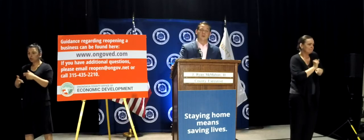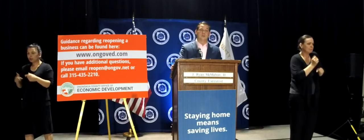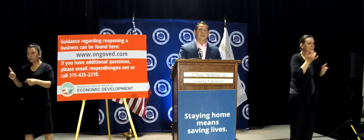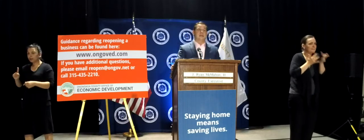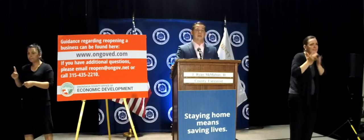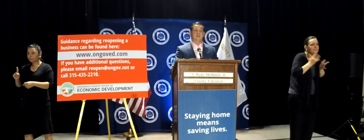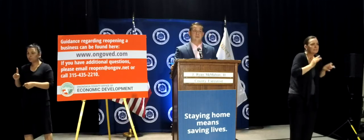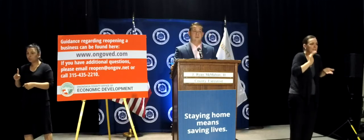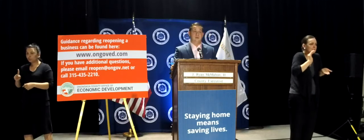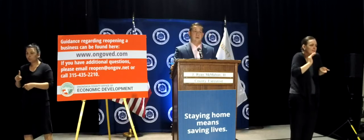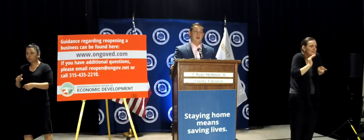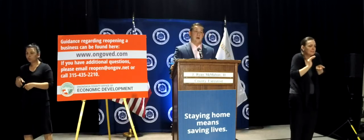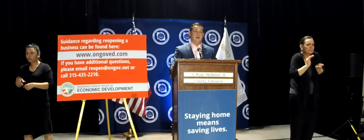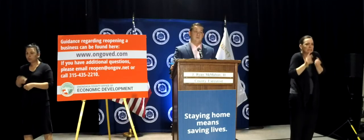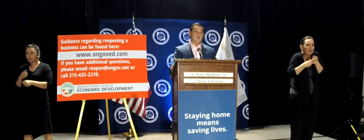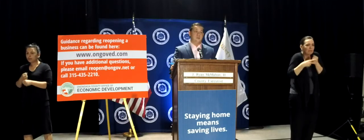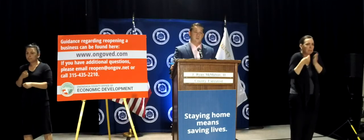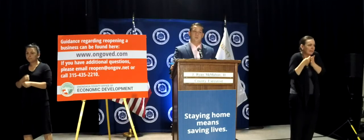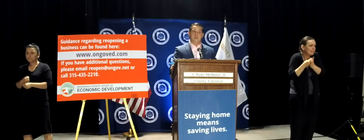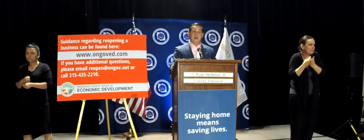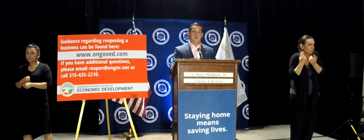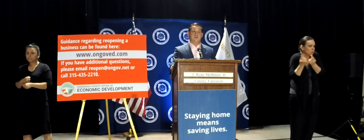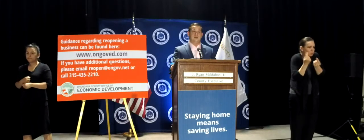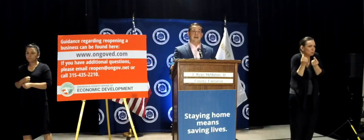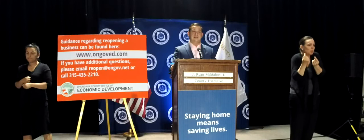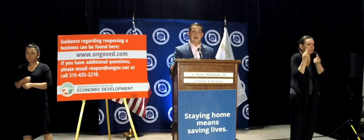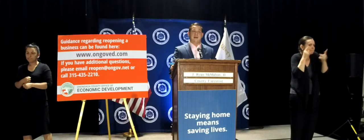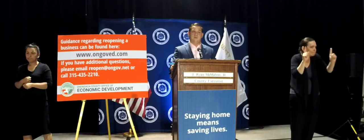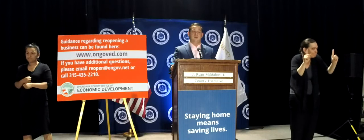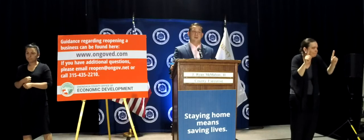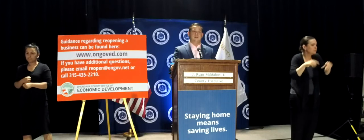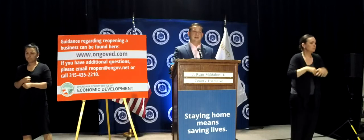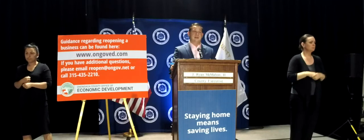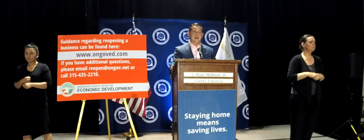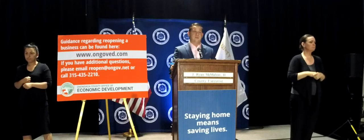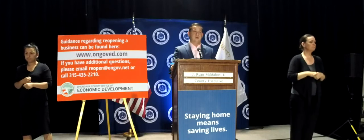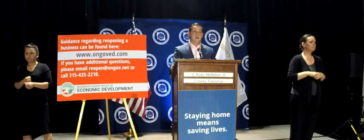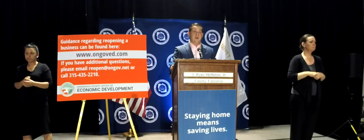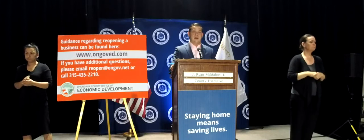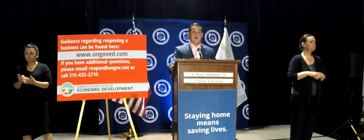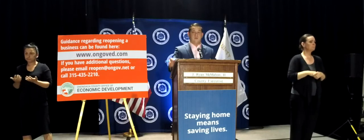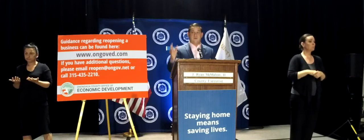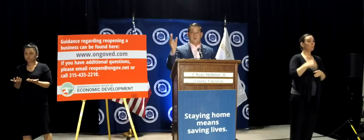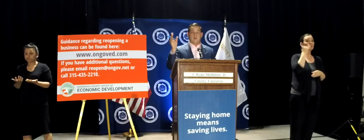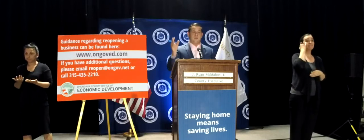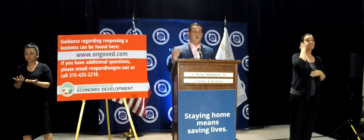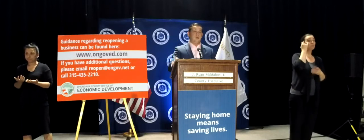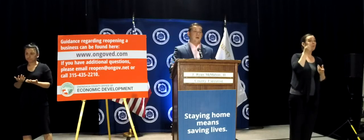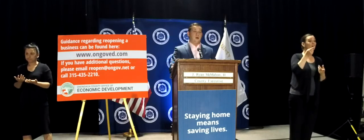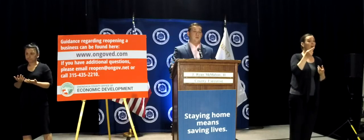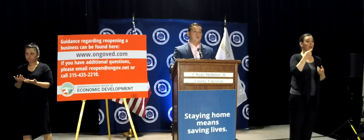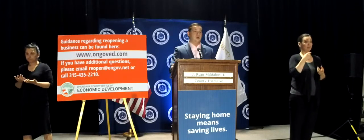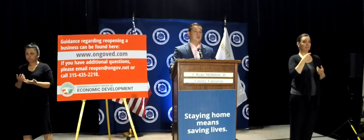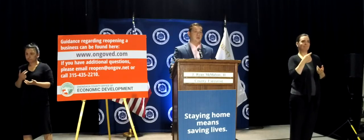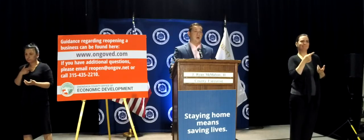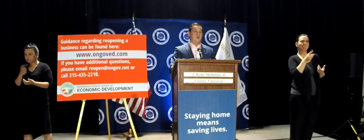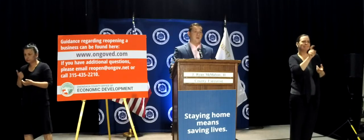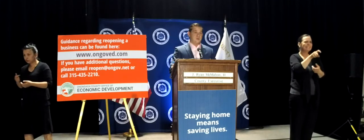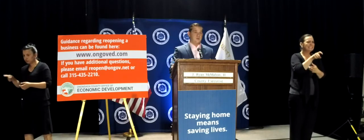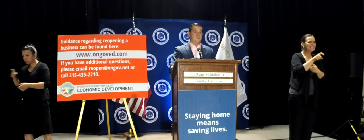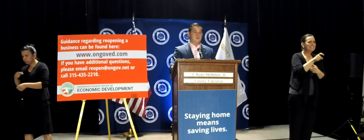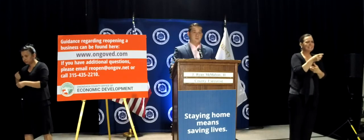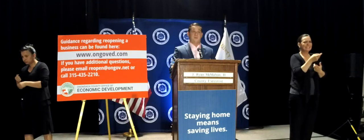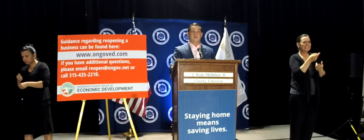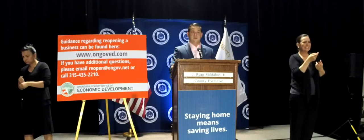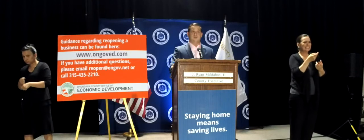will certainly be lean. Efficient will be challenged, and on time. If you need us on time, and we have to go restructure all of